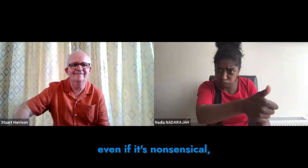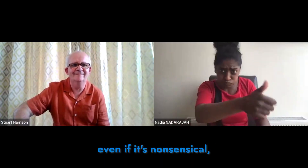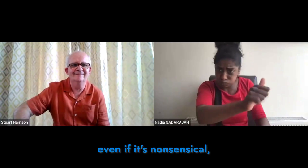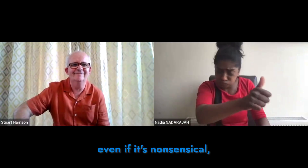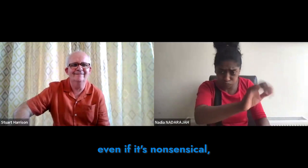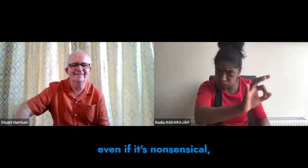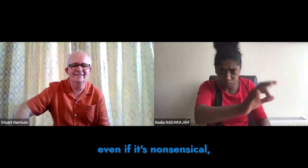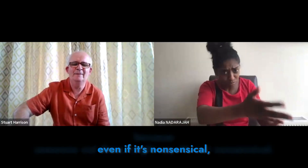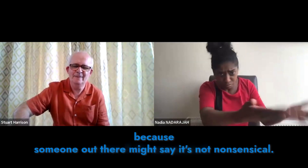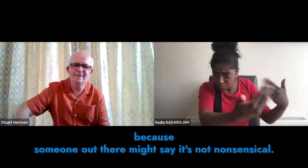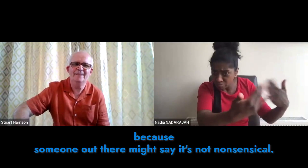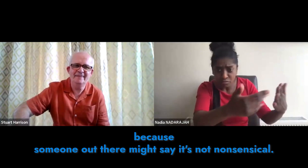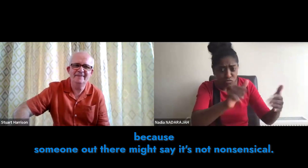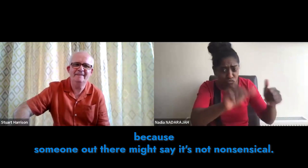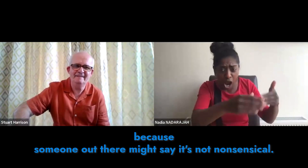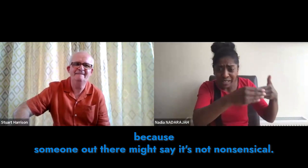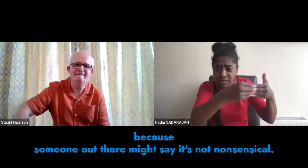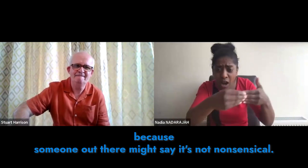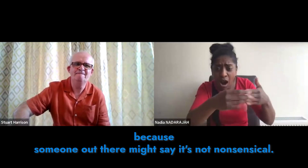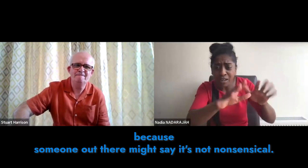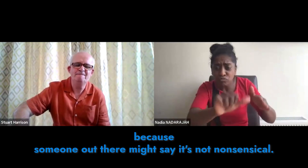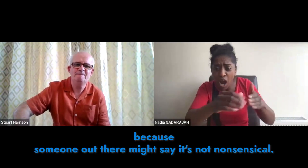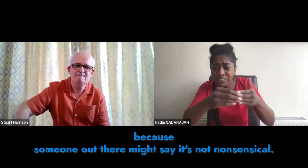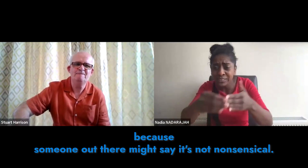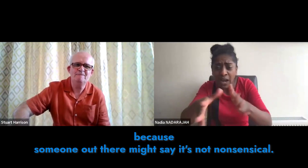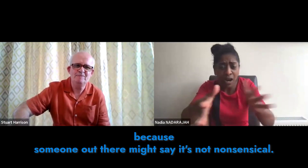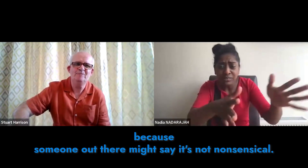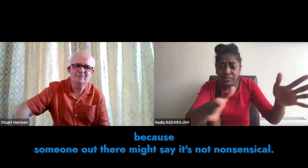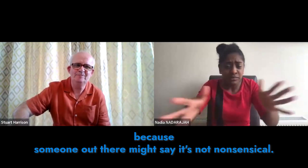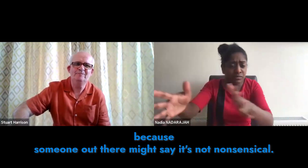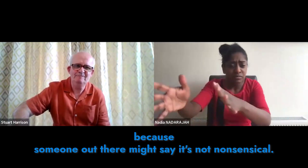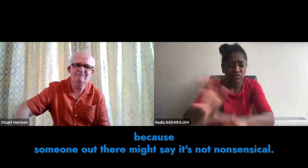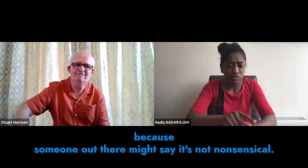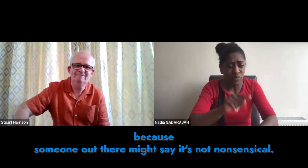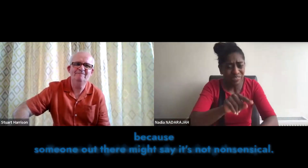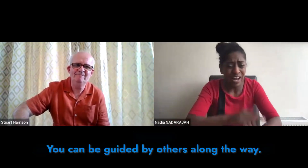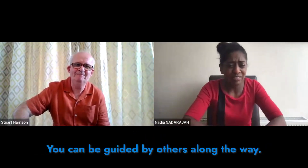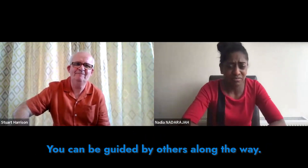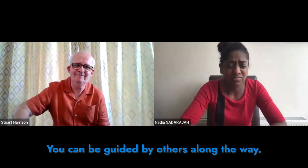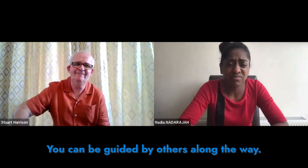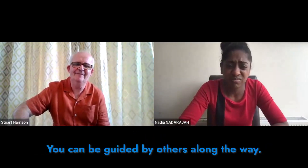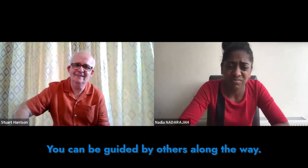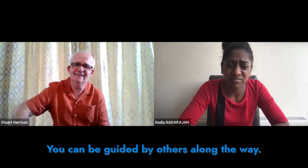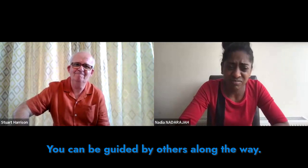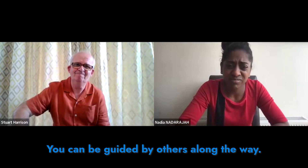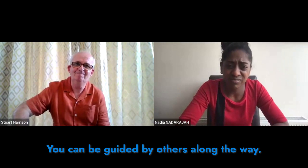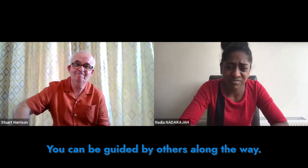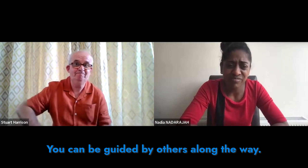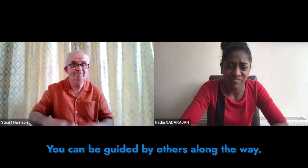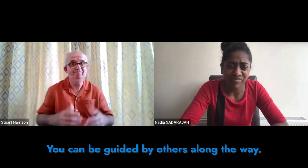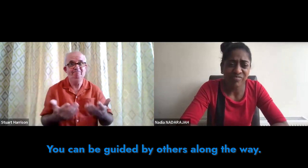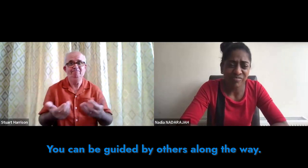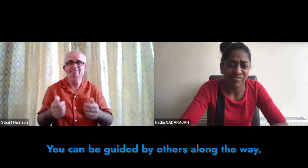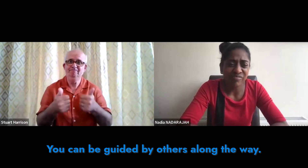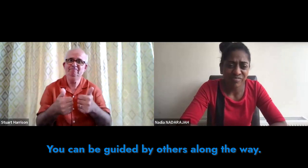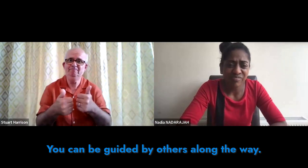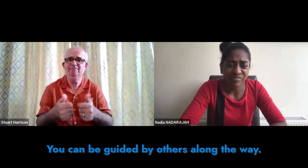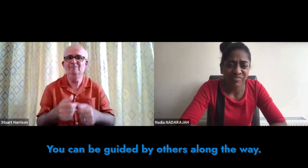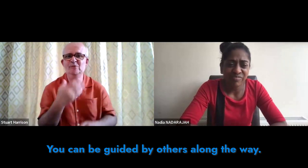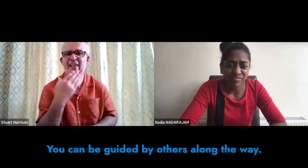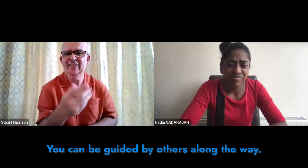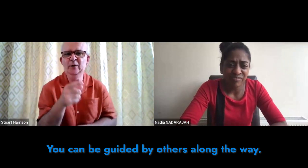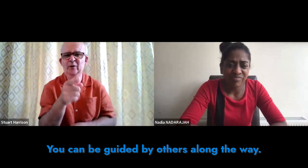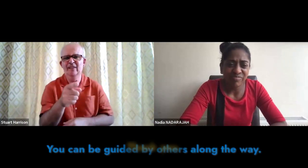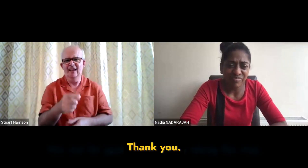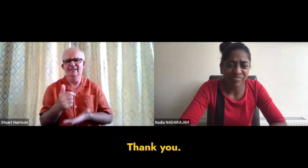if it's nonsensical, because someone out there might say it's not nonsensical. You can be guided by others along the